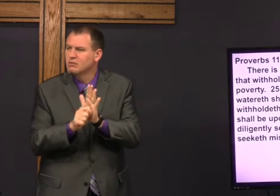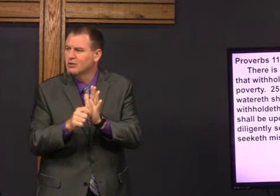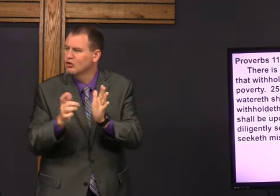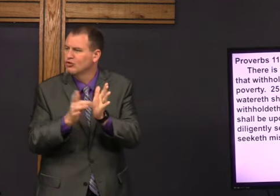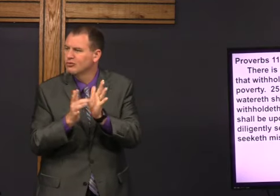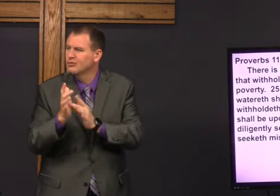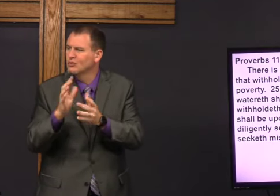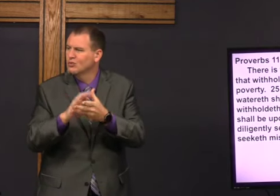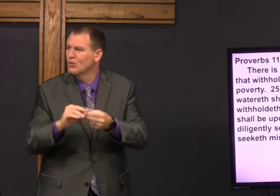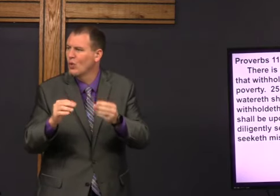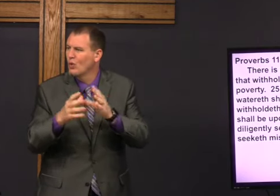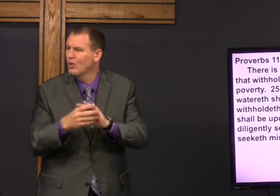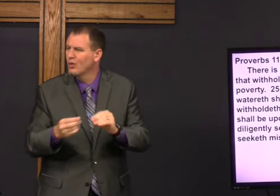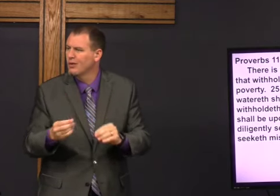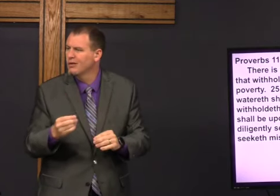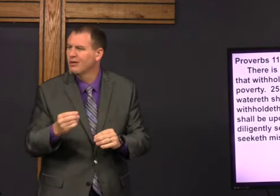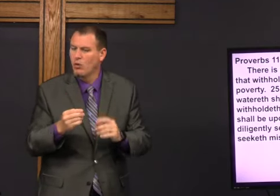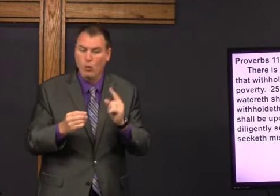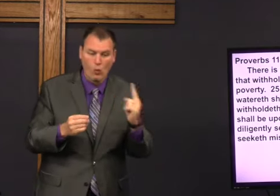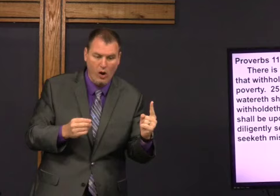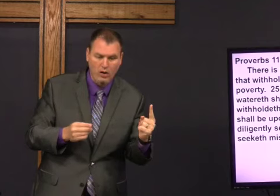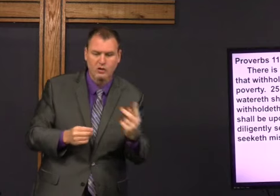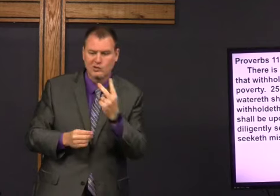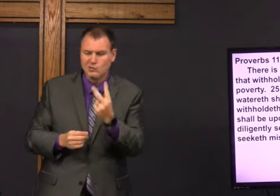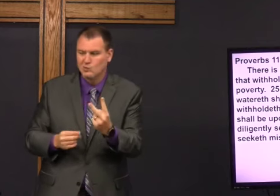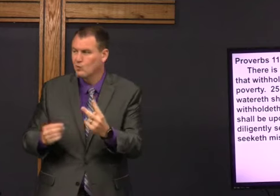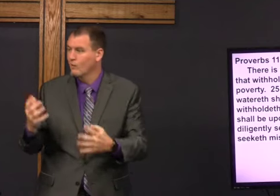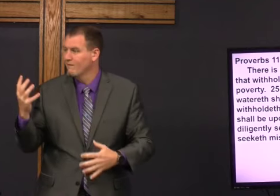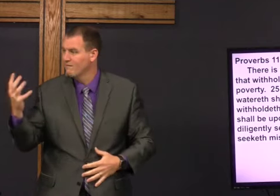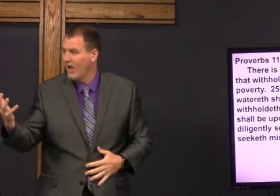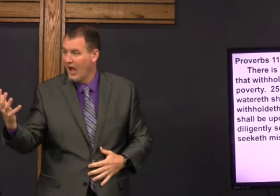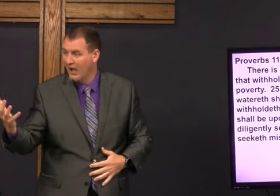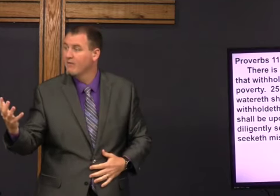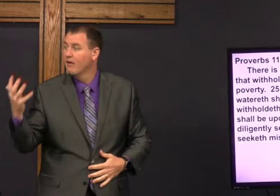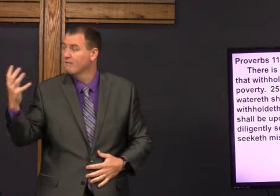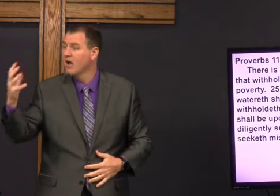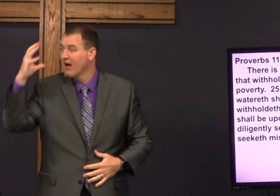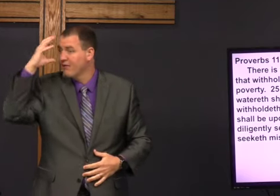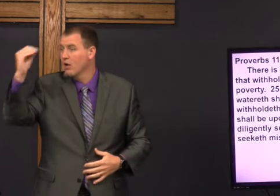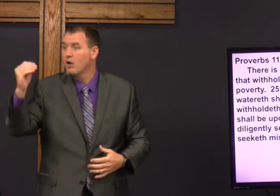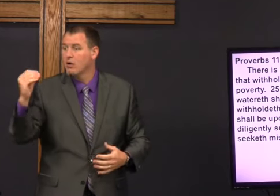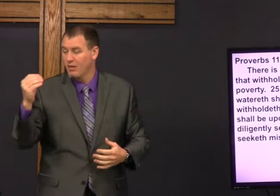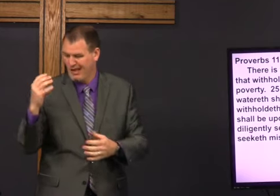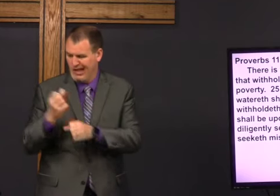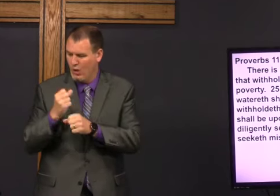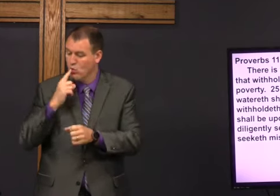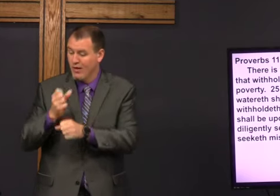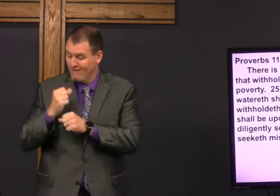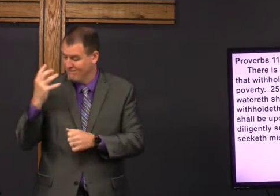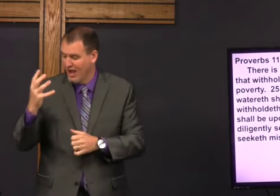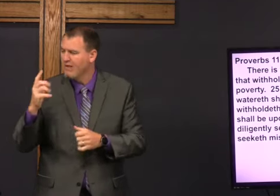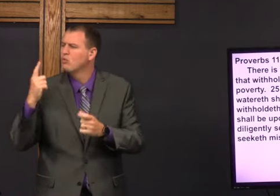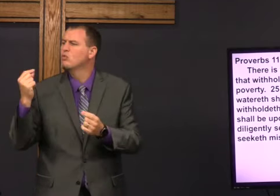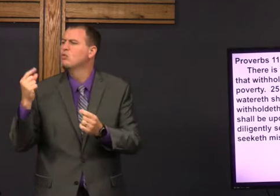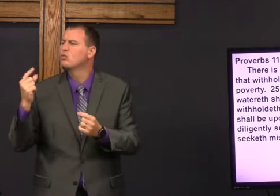It's same, like the same picture of the New Testament, the story that Jesus told about the man who had the people who had